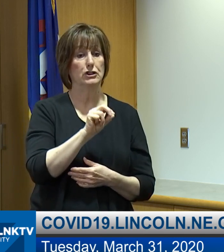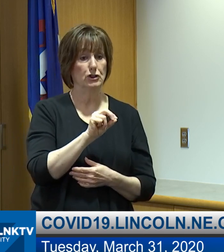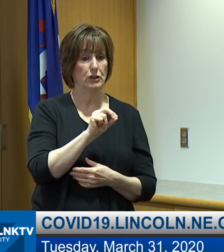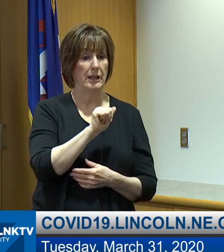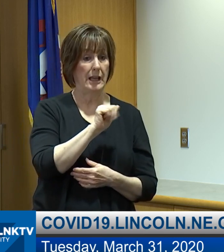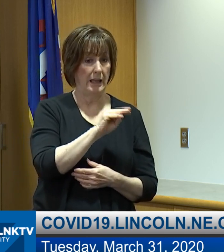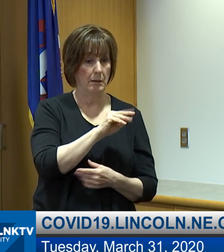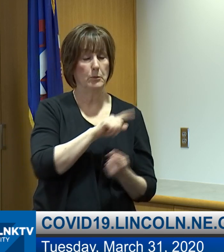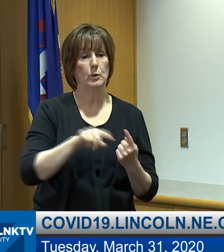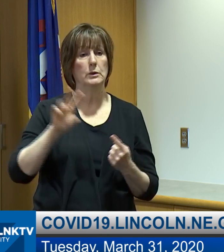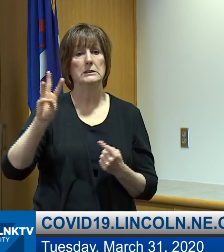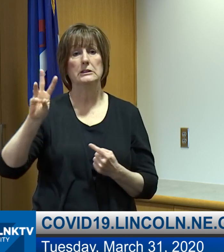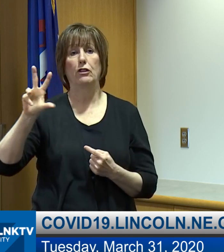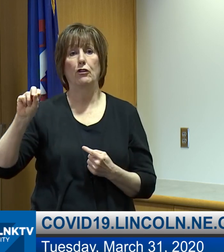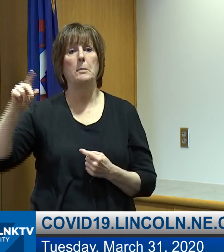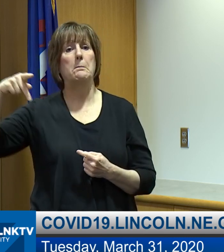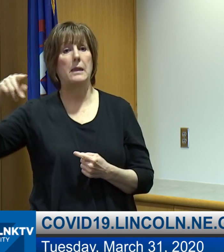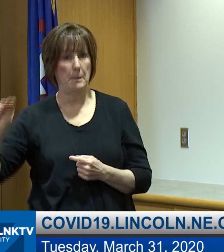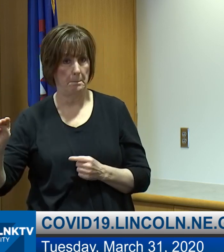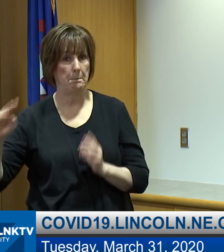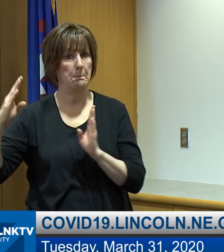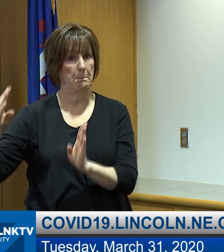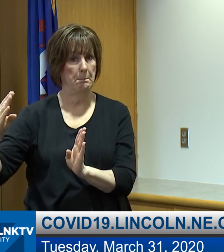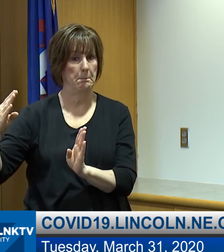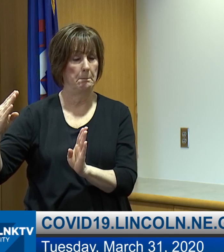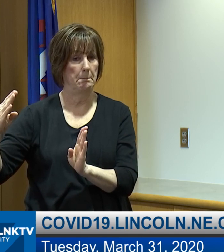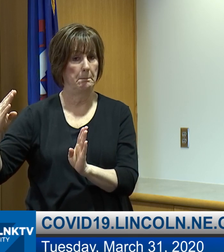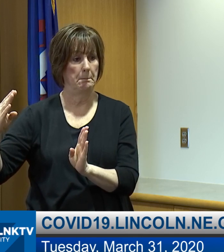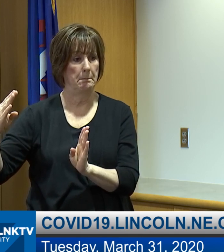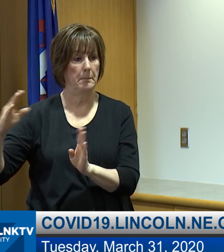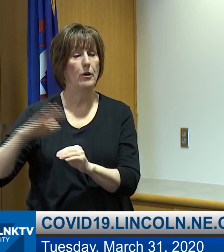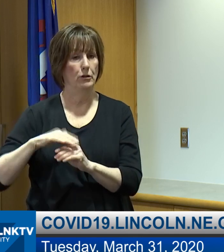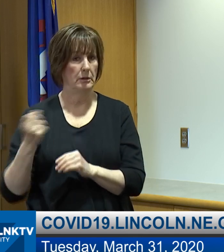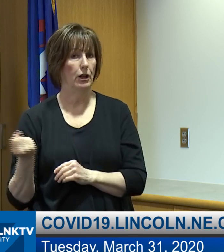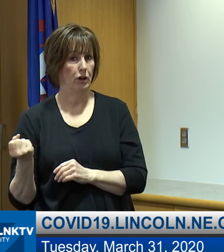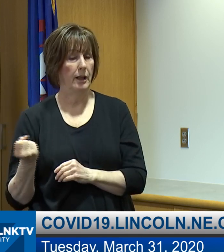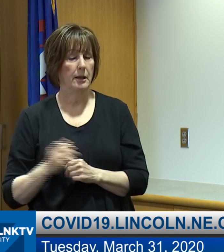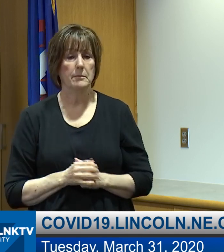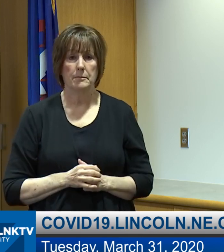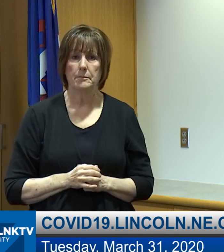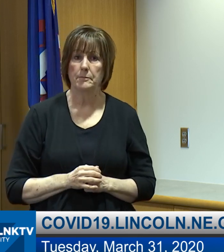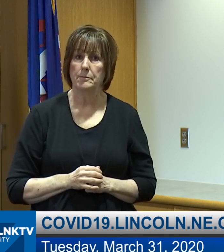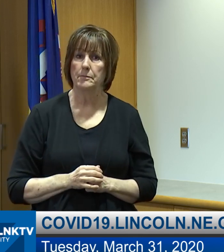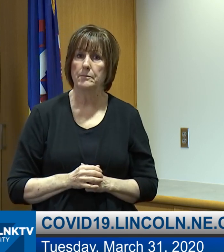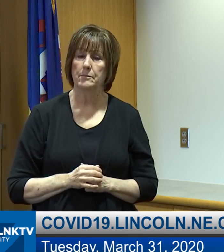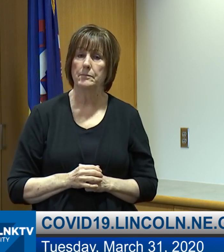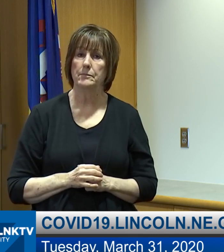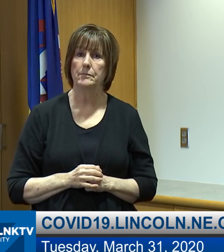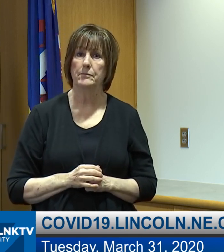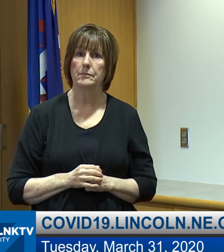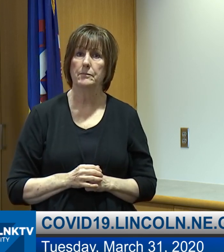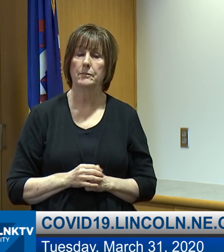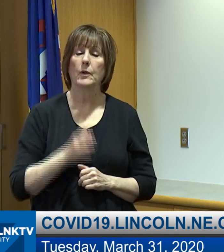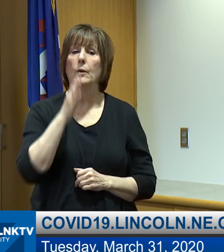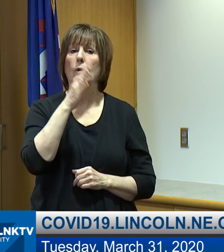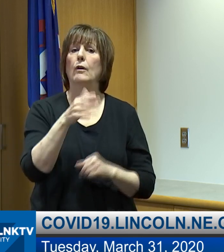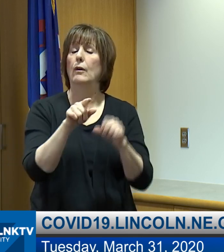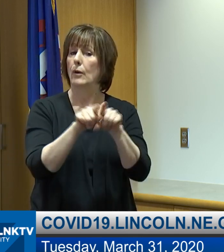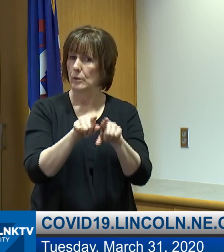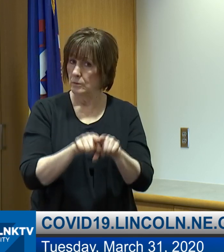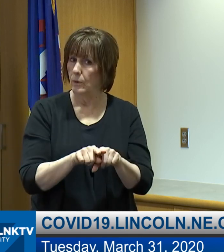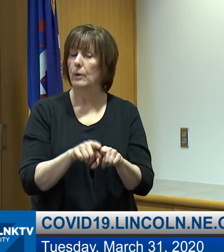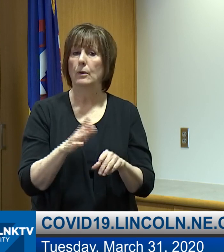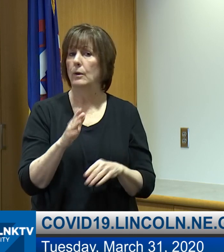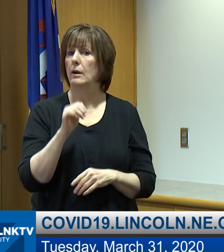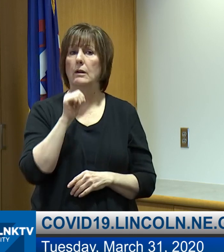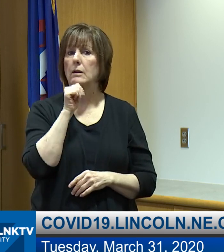6:30 to 6:30, so 6:30 a.m. to 6:30 p.m. on Saturdays. We also